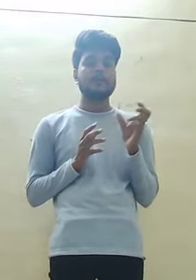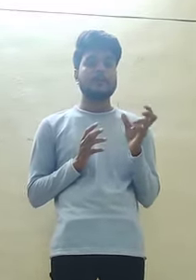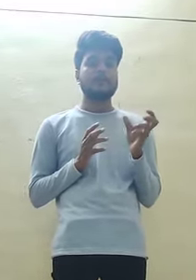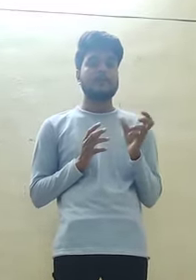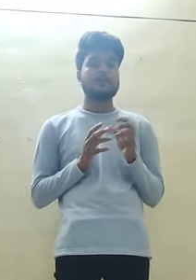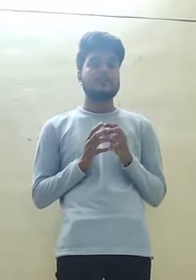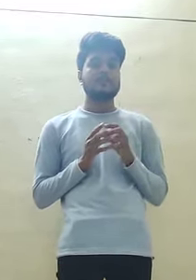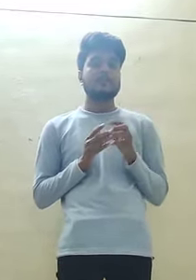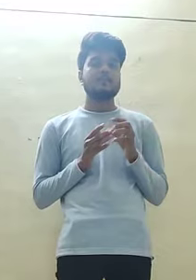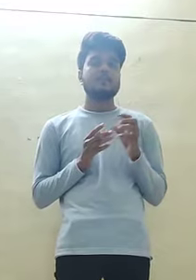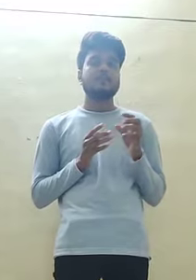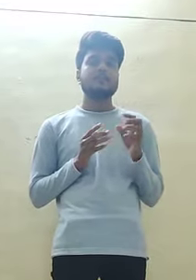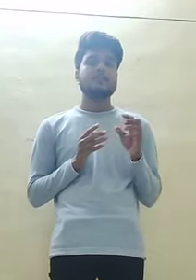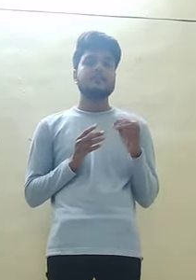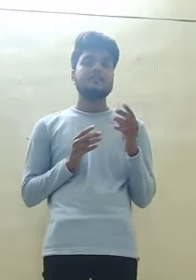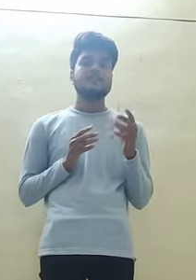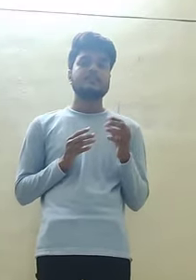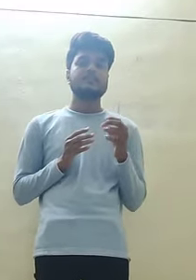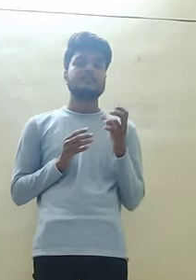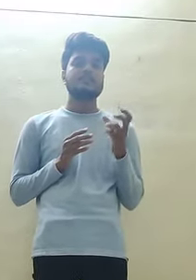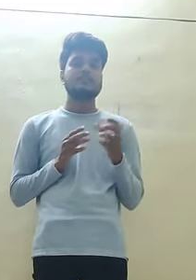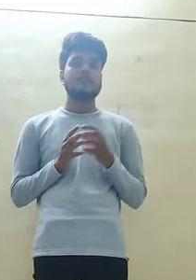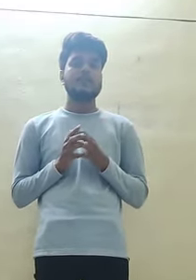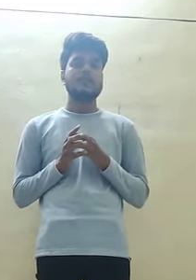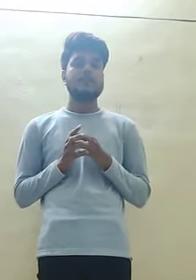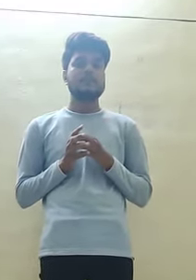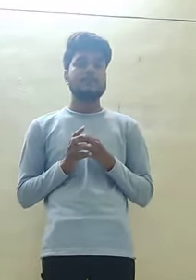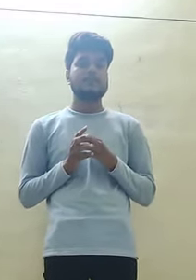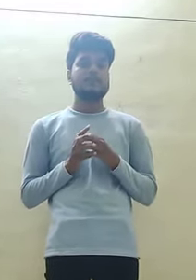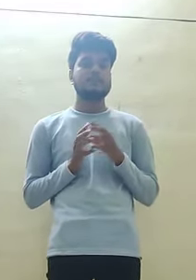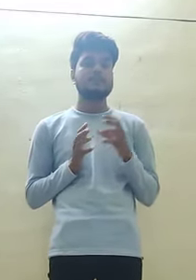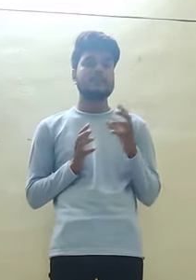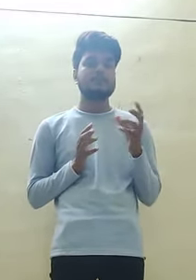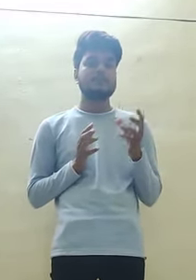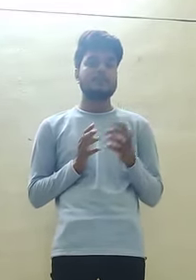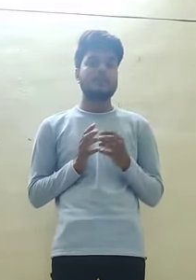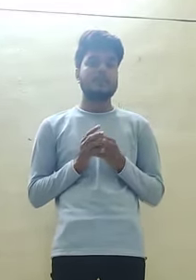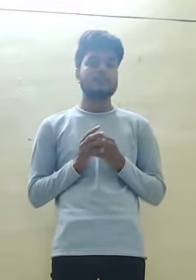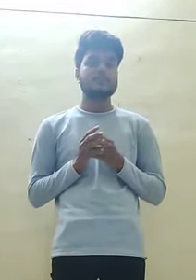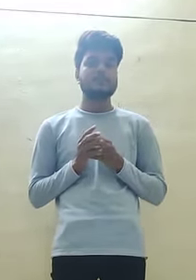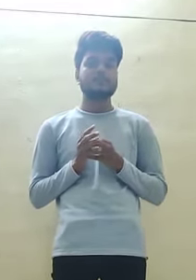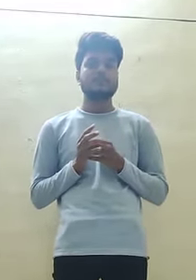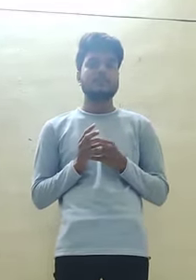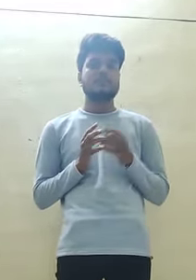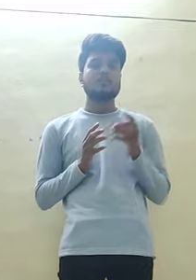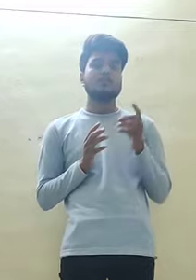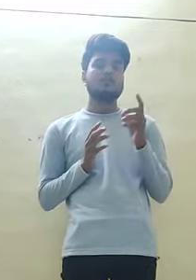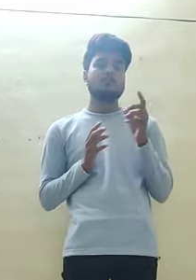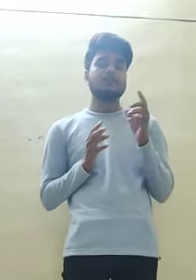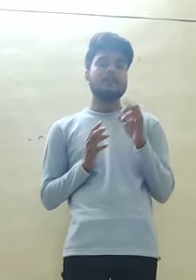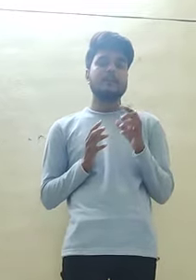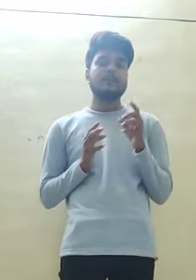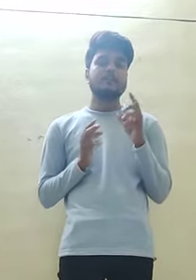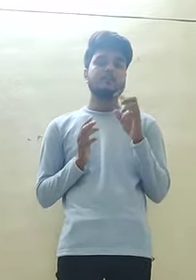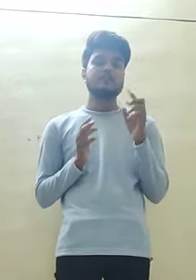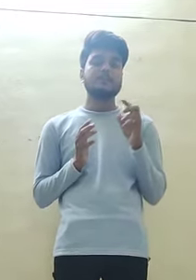parameter lambda. Then the next is one parameter syntax of lambda expression. So in that, in argument